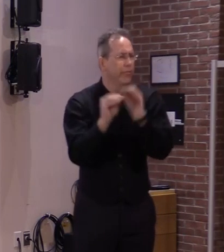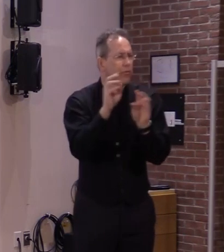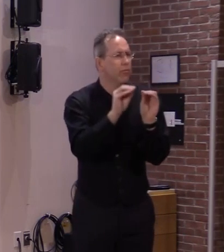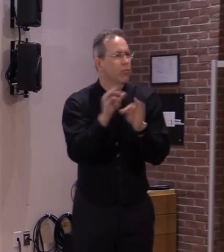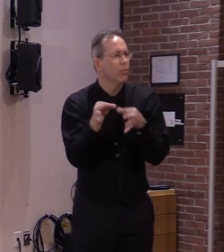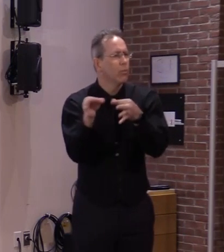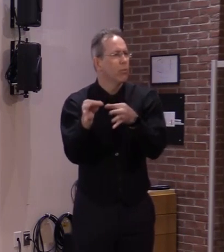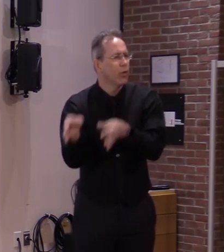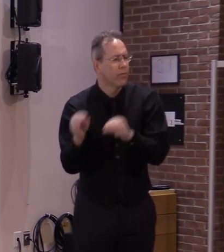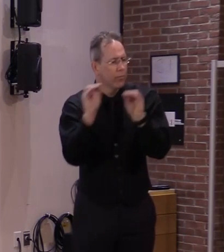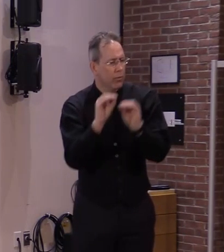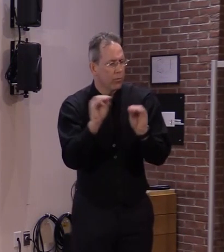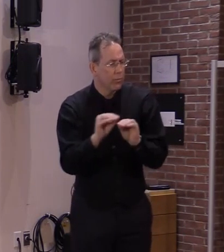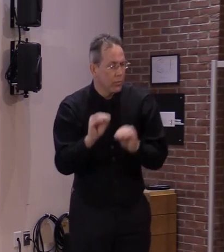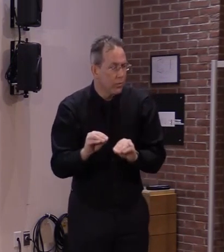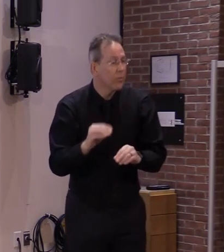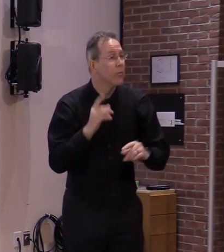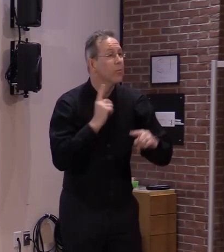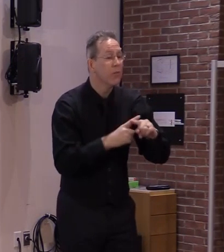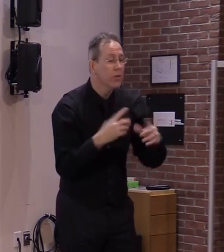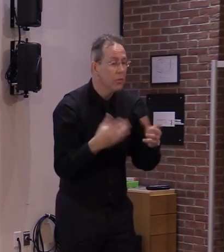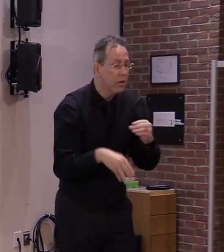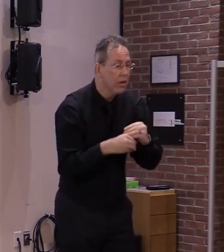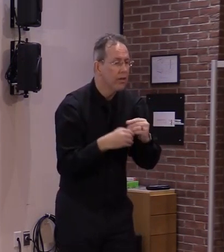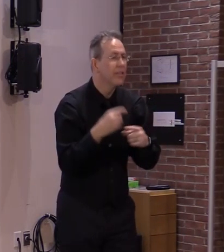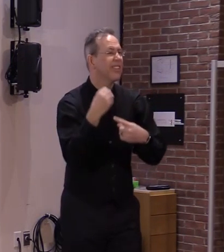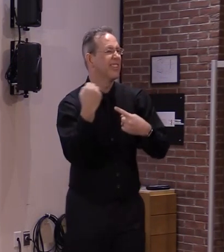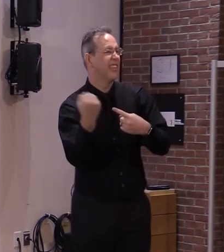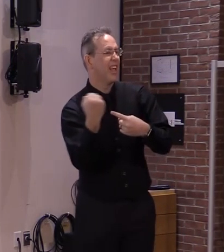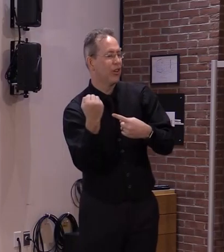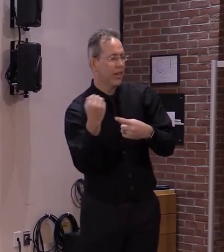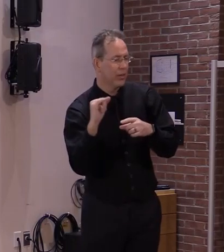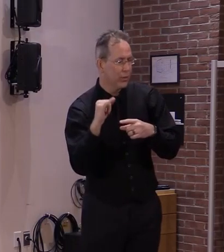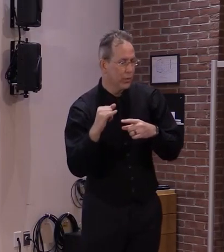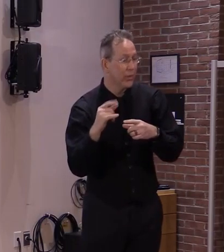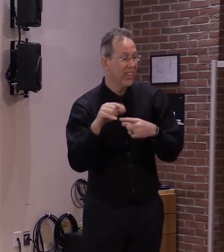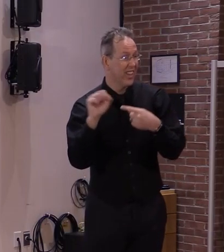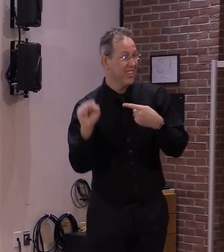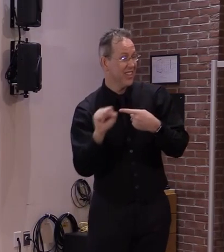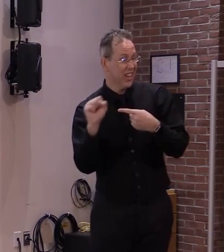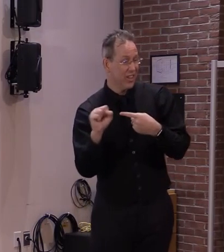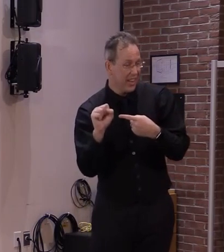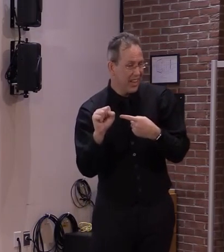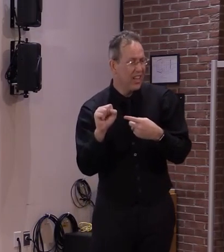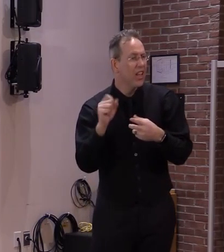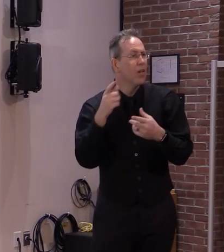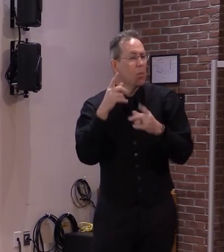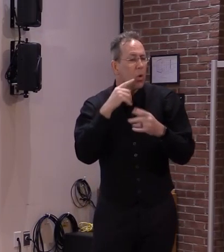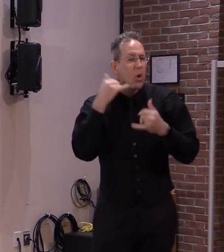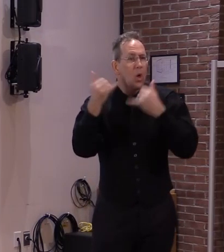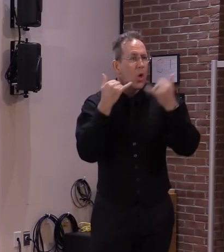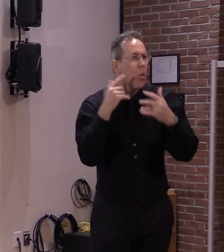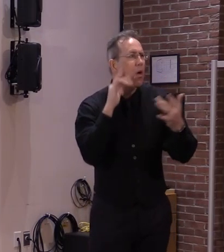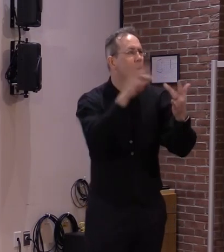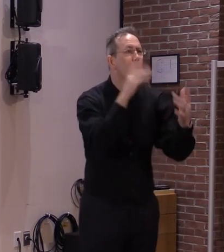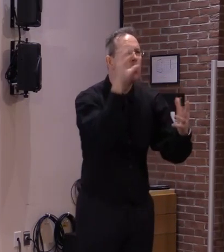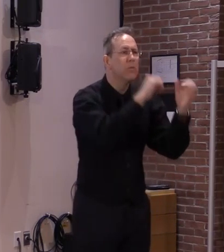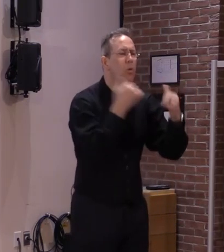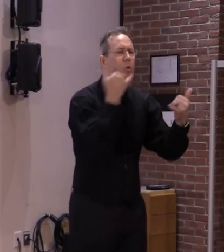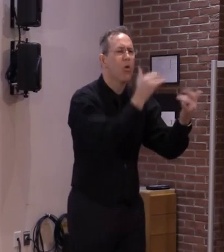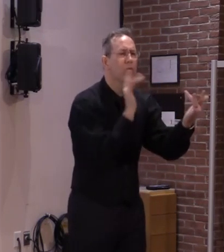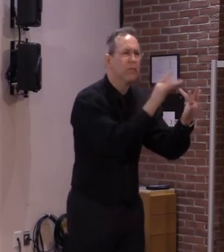Saturday, and they are calling those people that were scheduled for today with the date change. As of